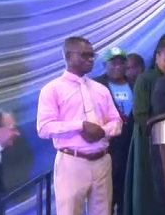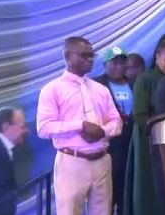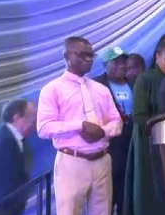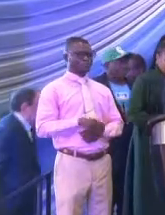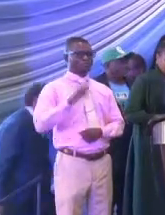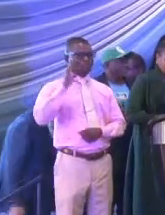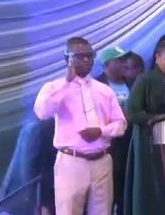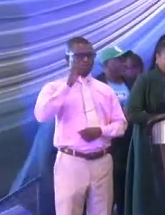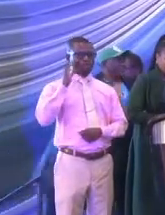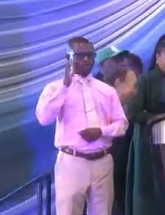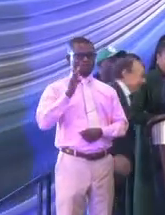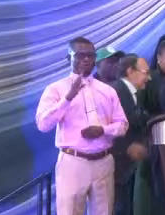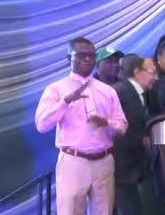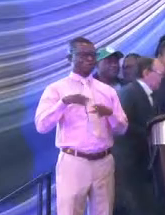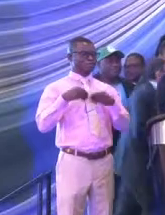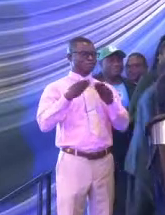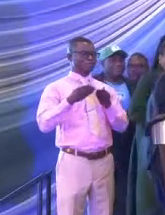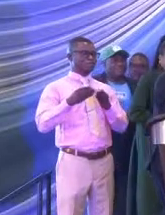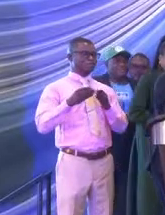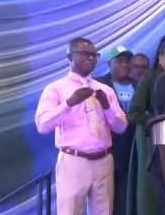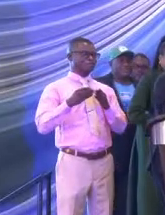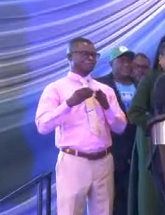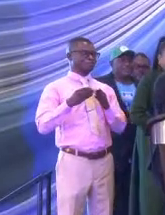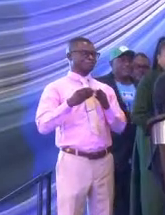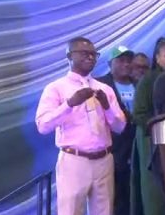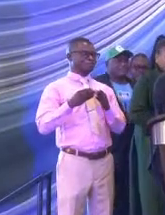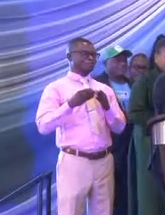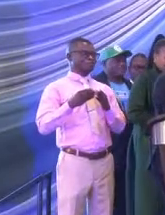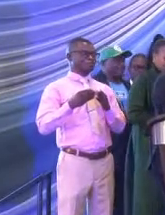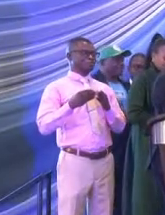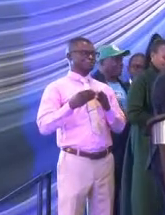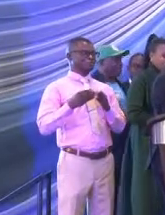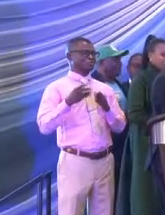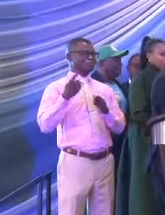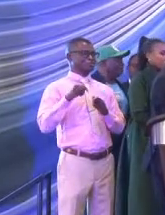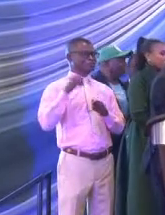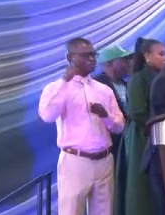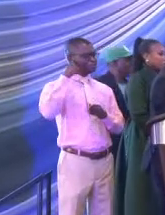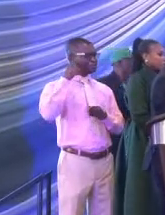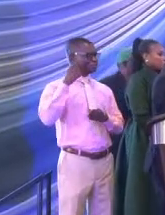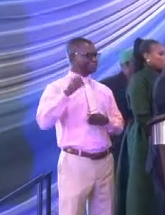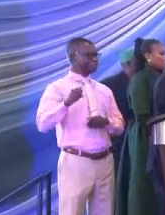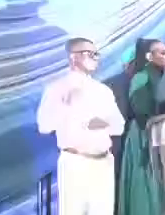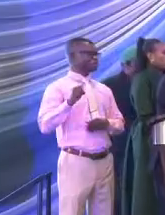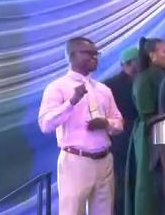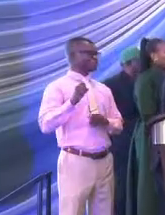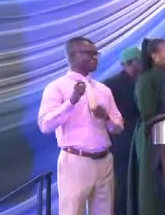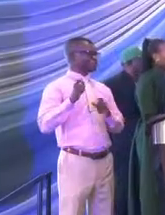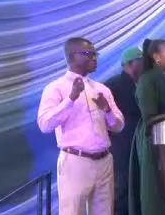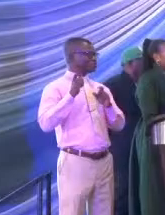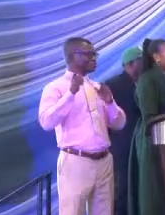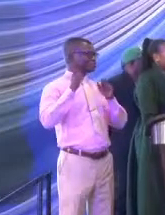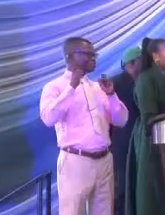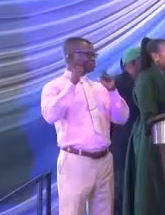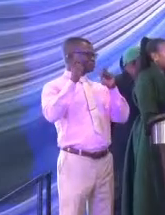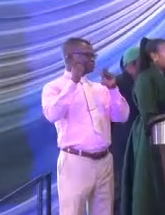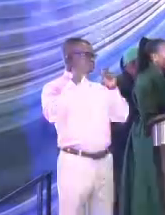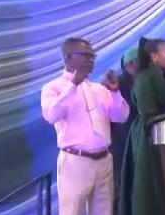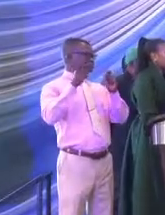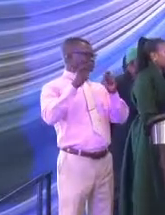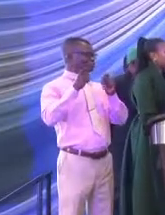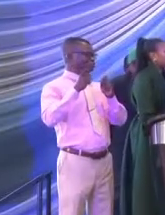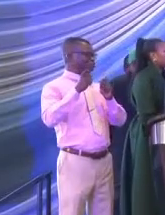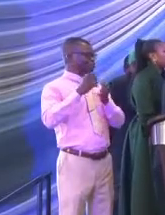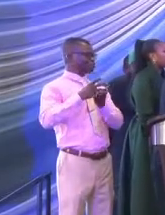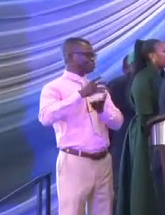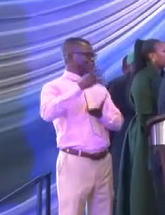He will give the silver trophy